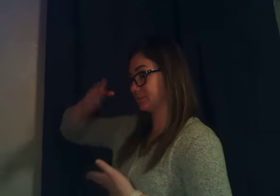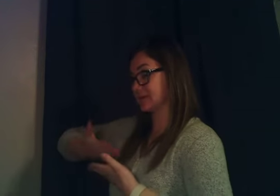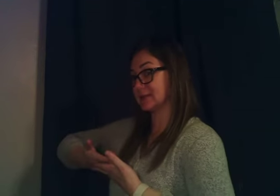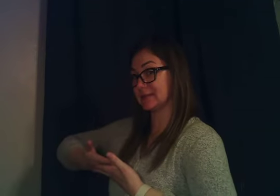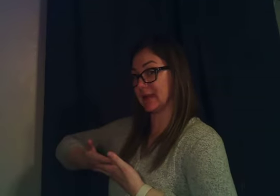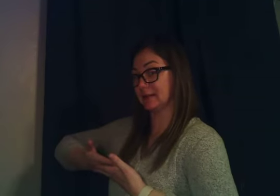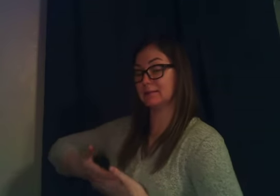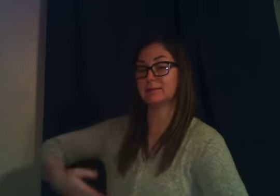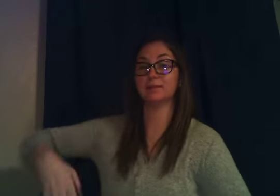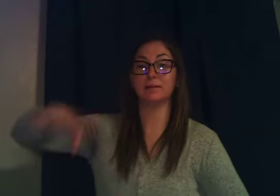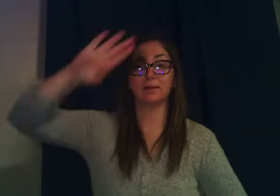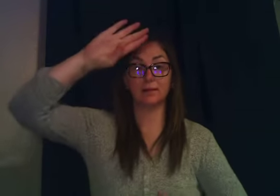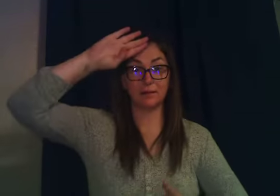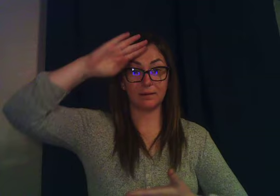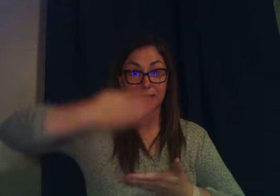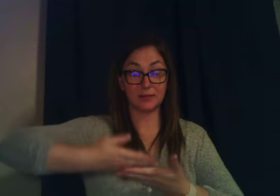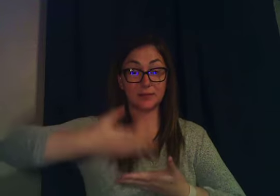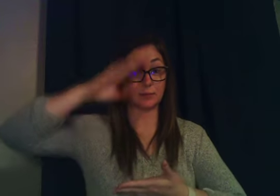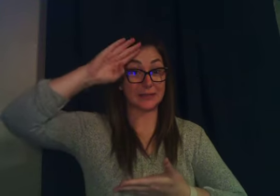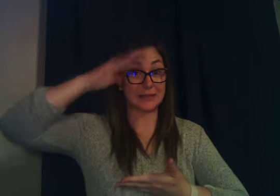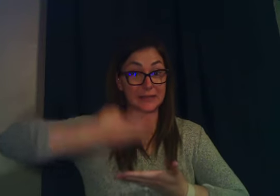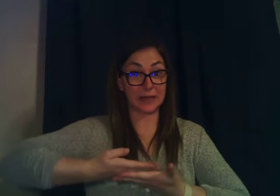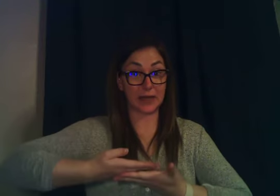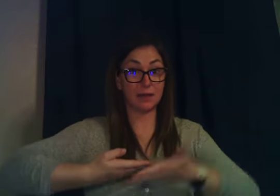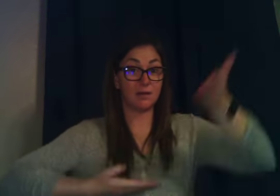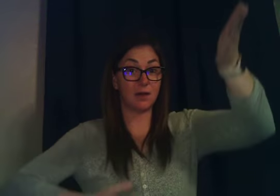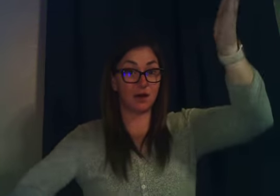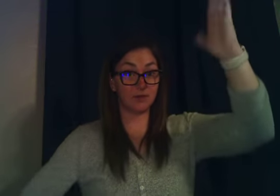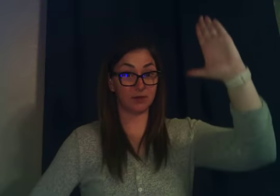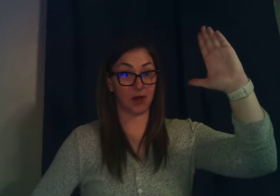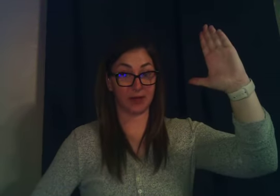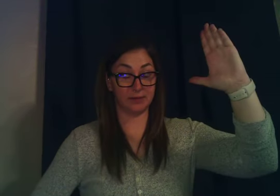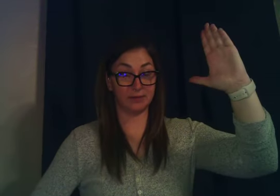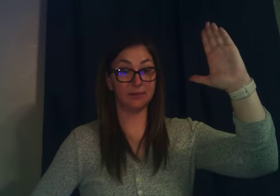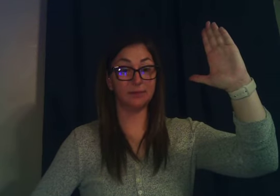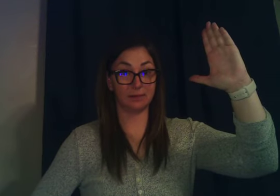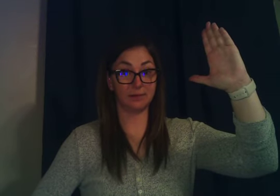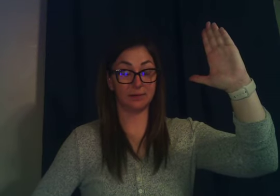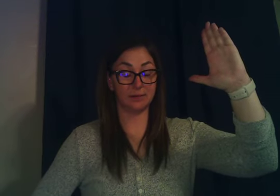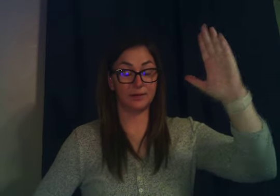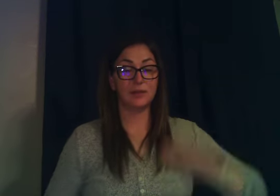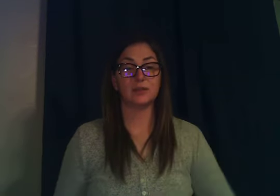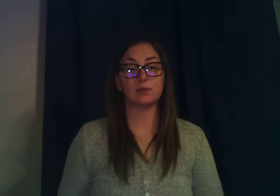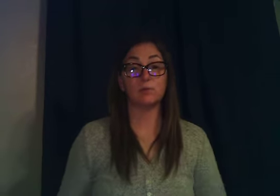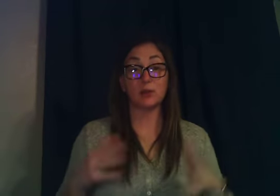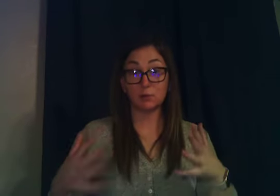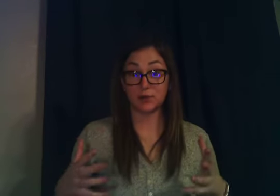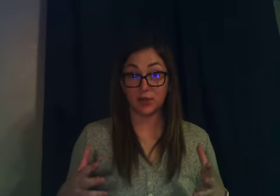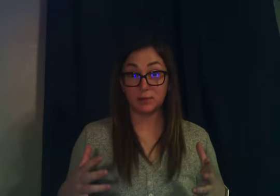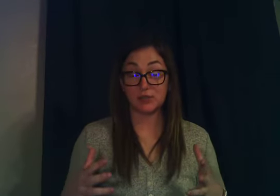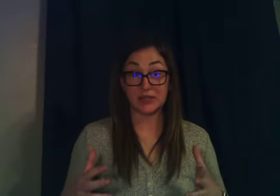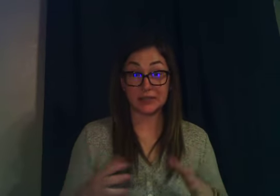Son. Okay. So Son of God. So we know we're talking about Jesus,